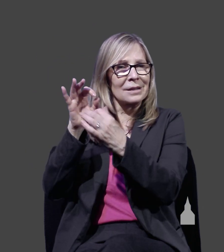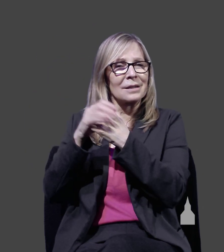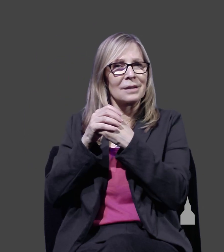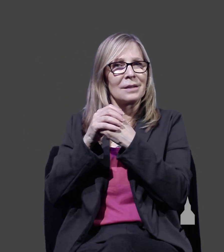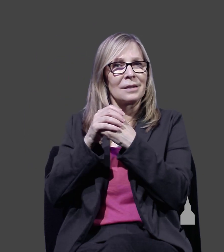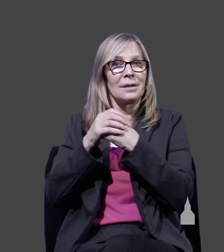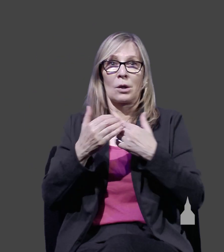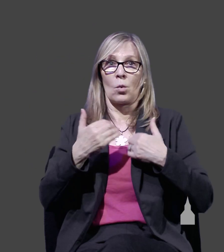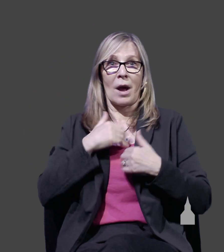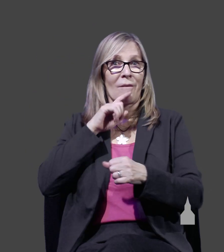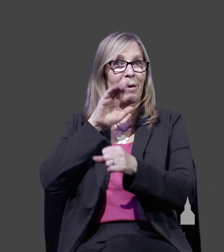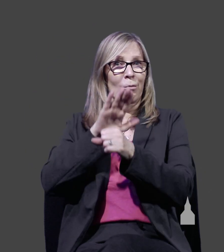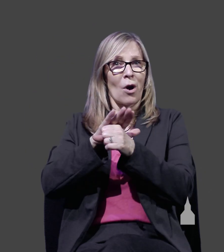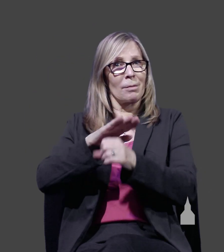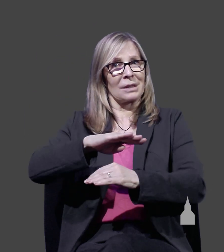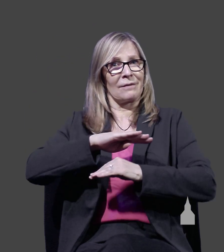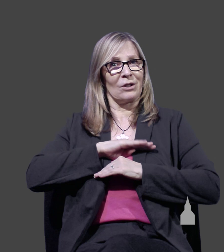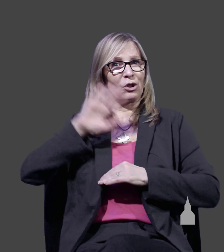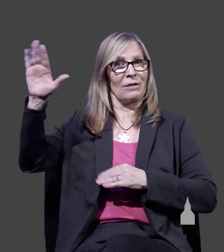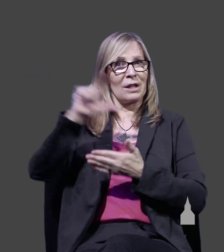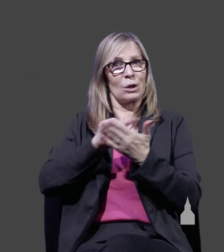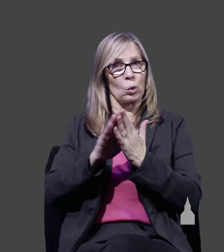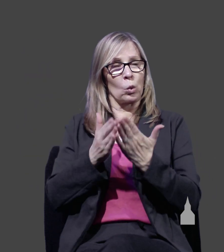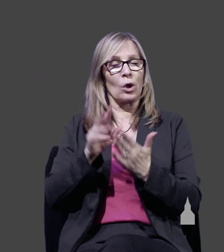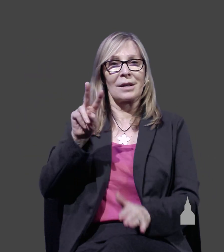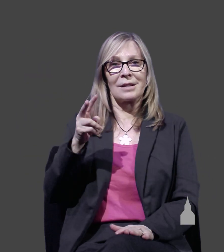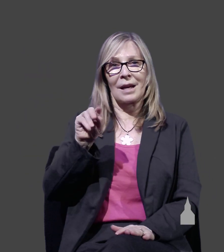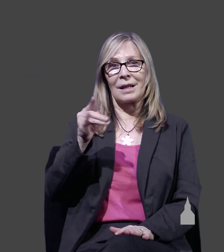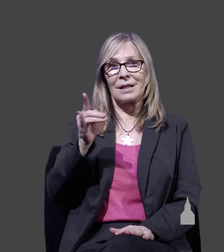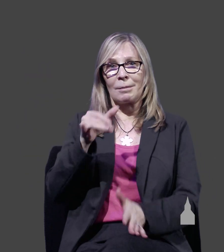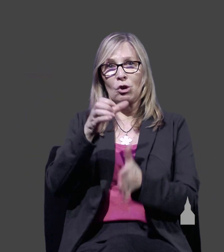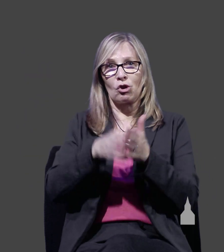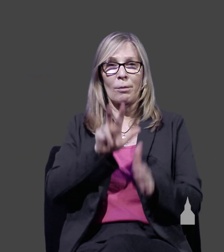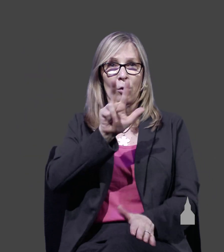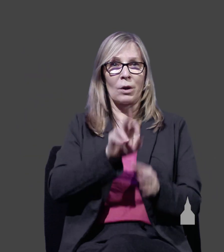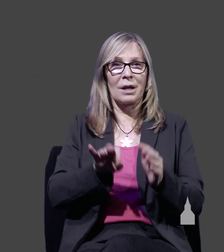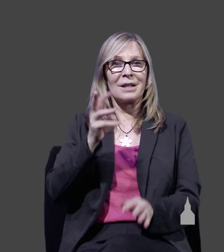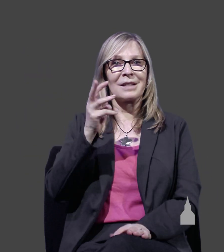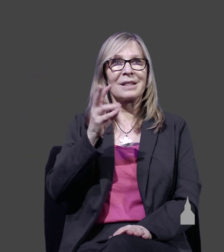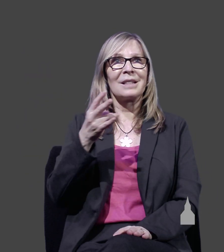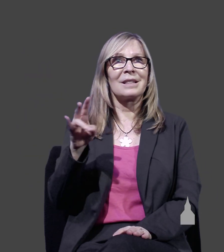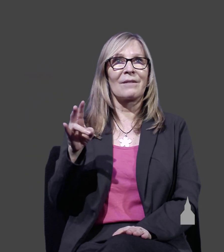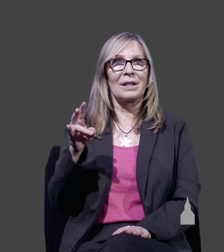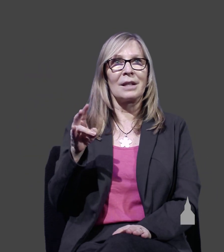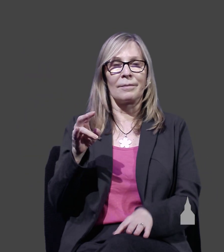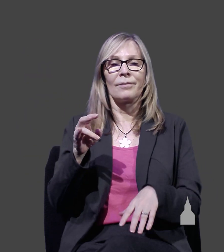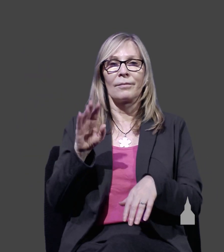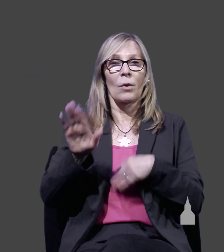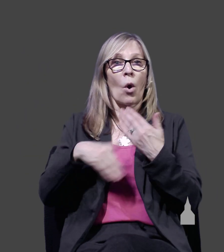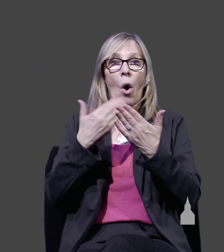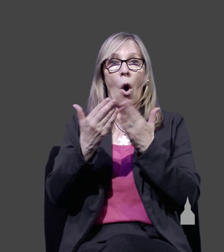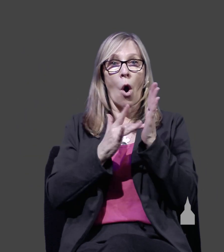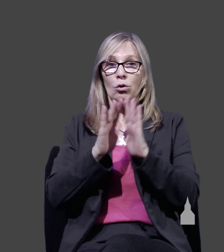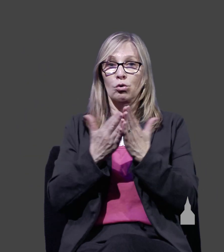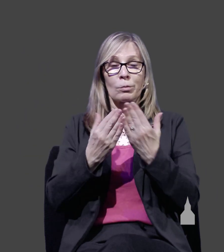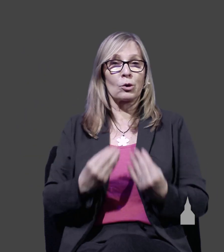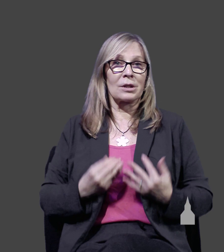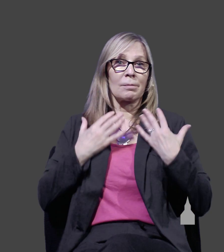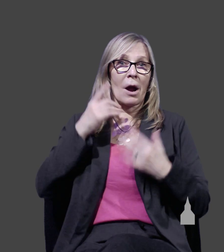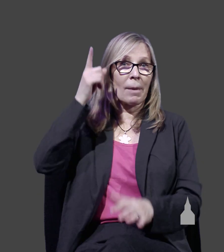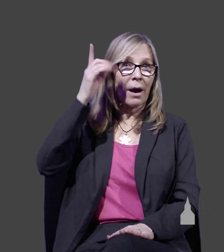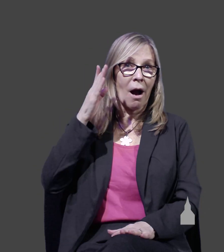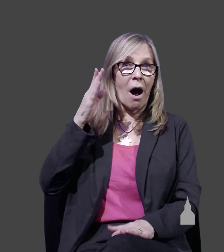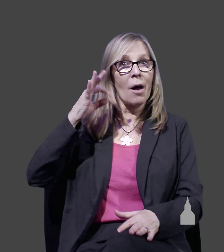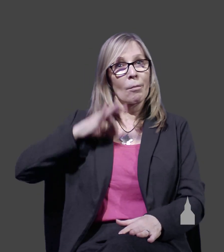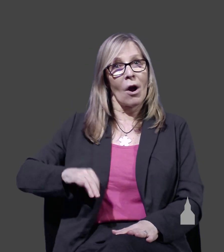And we have the promise of the sufficiency of His word, 2 Timothy 3:16-17, very familiar to many of us. All Scripture is inspired by God and